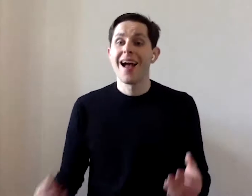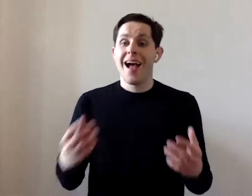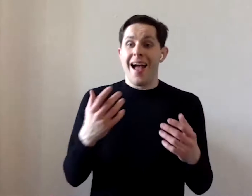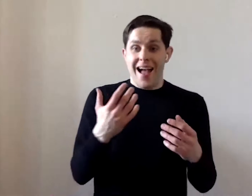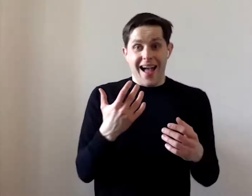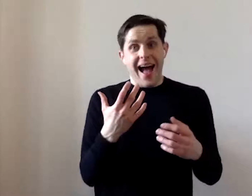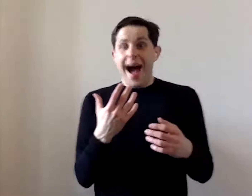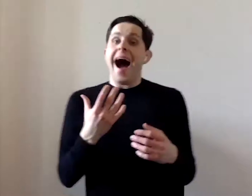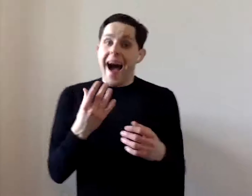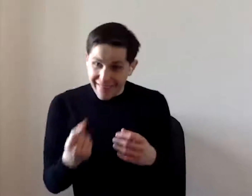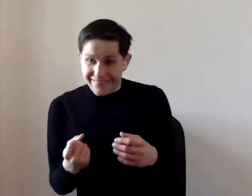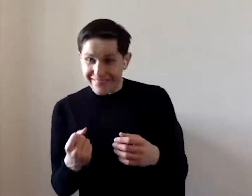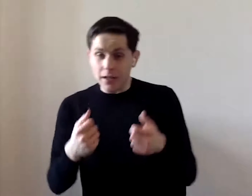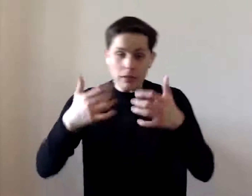I have a little one, which is